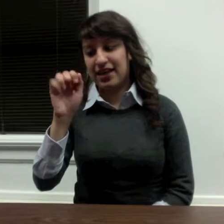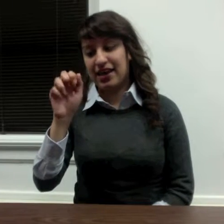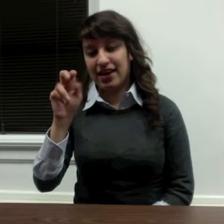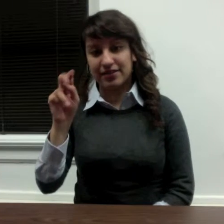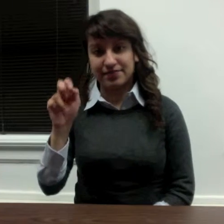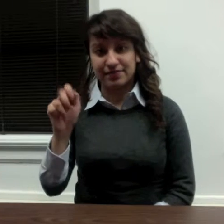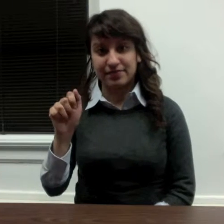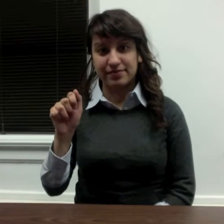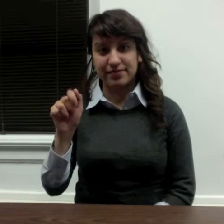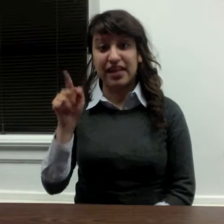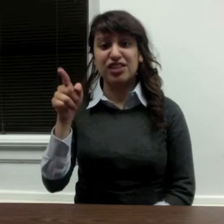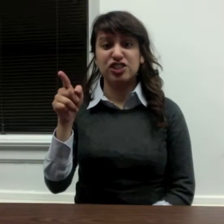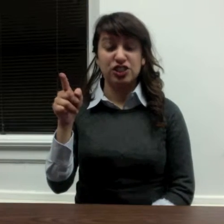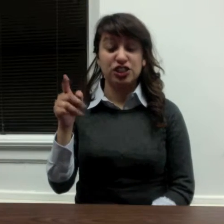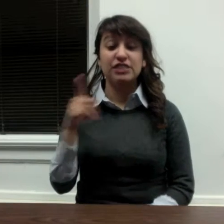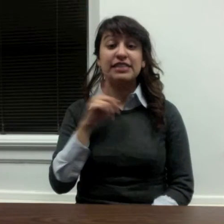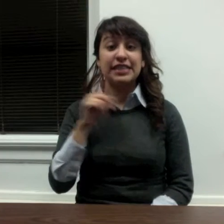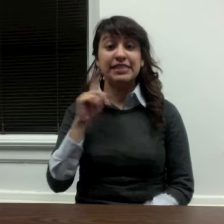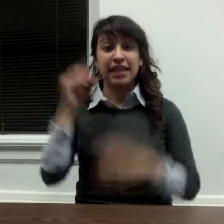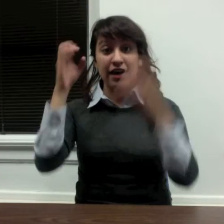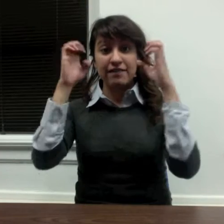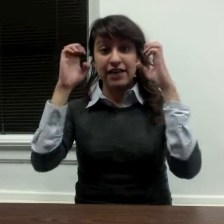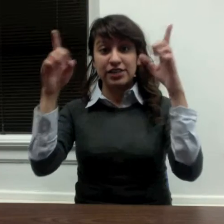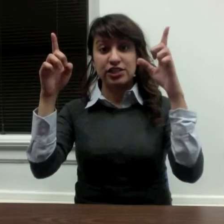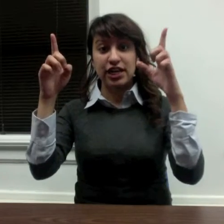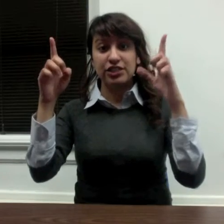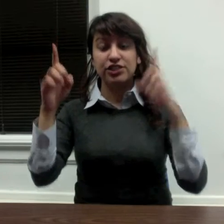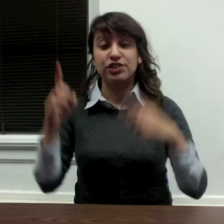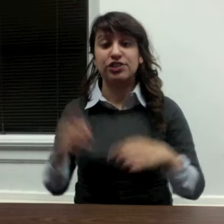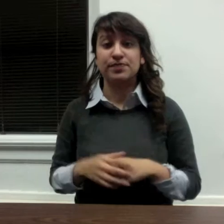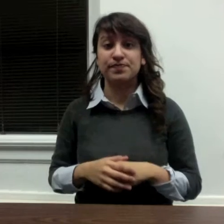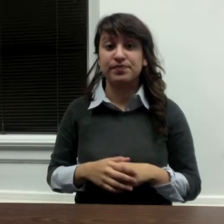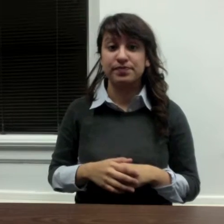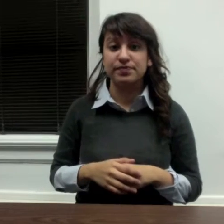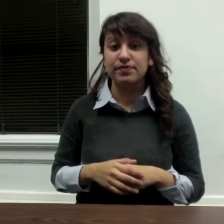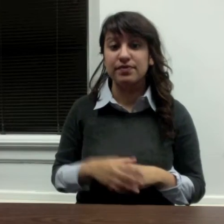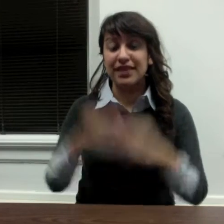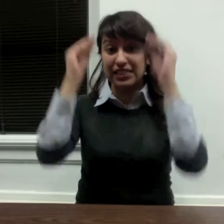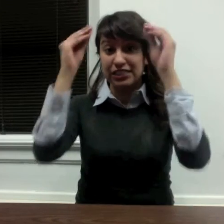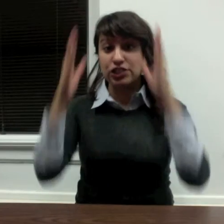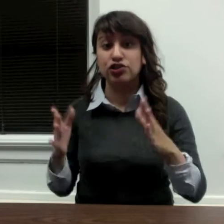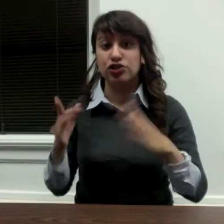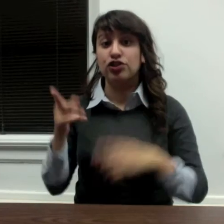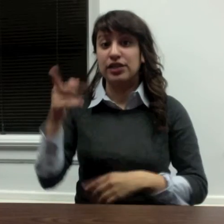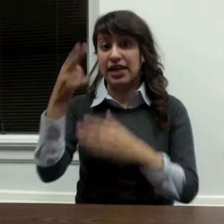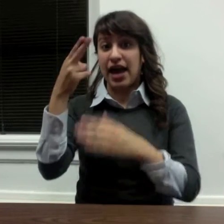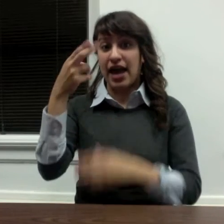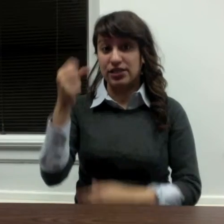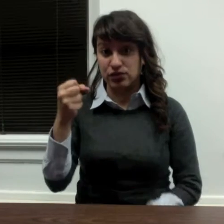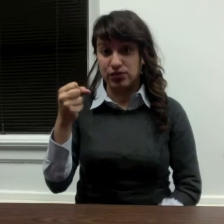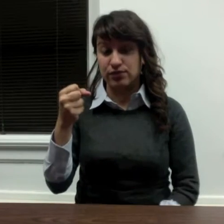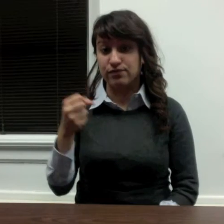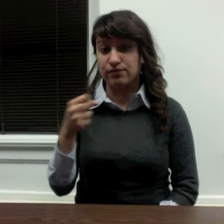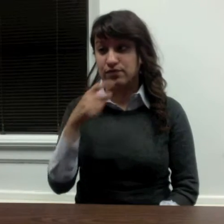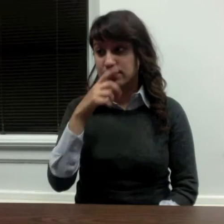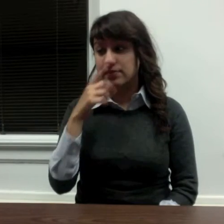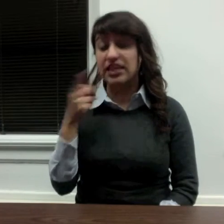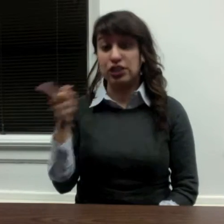with educational interpreters for years. She's a certified interpreter herself, not